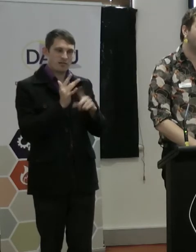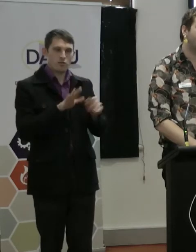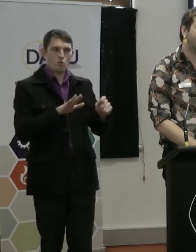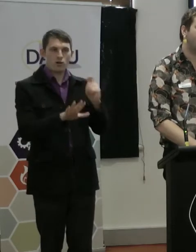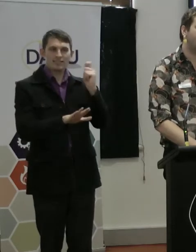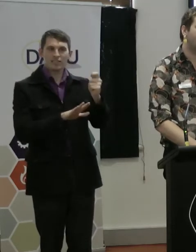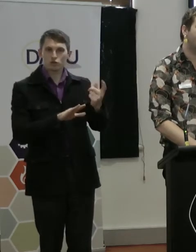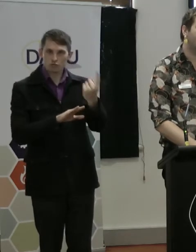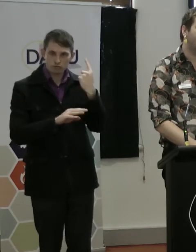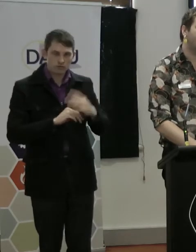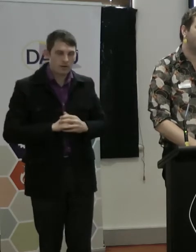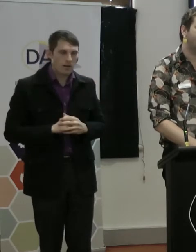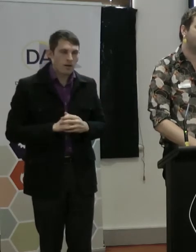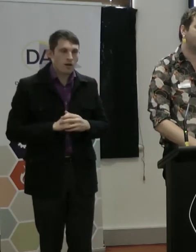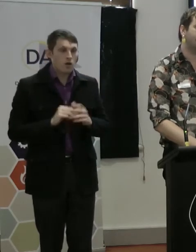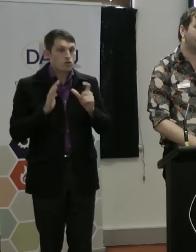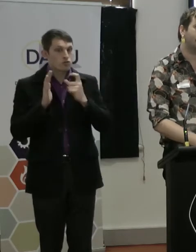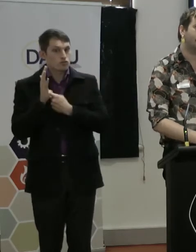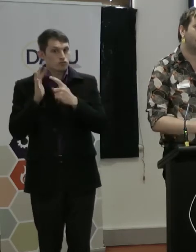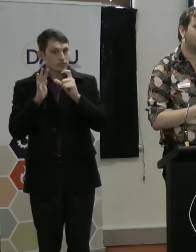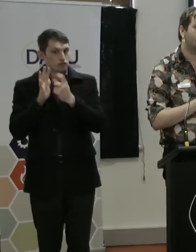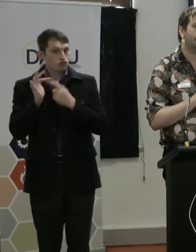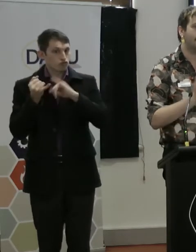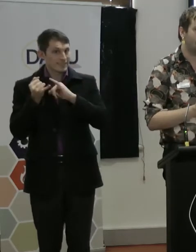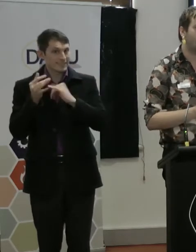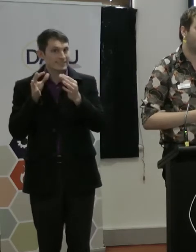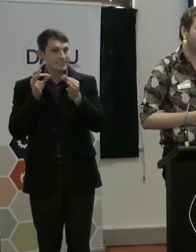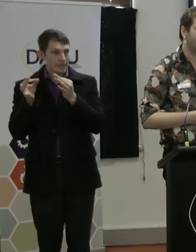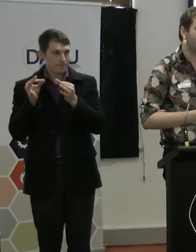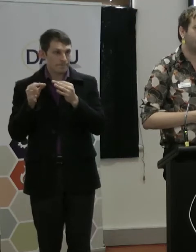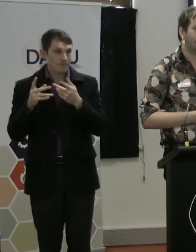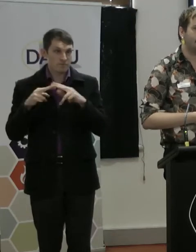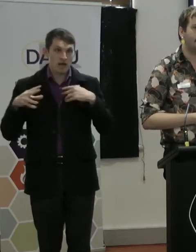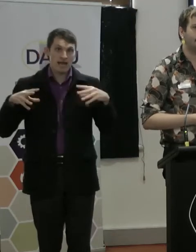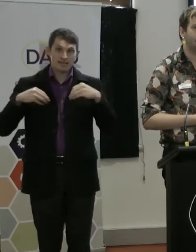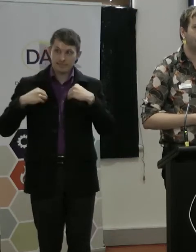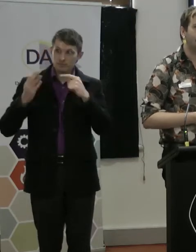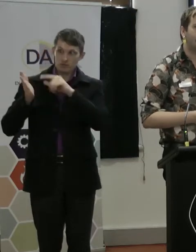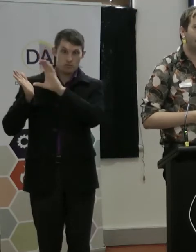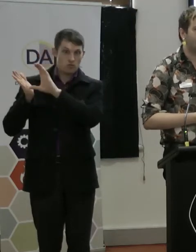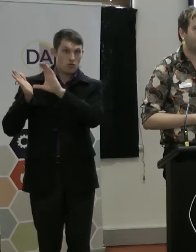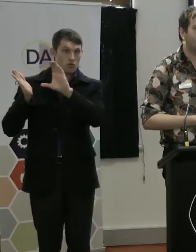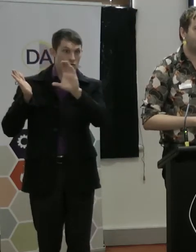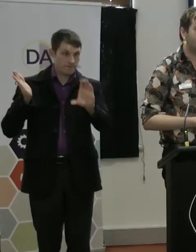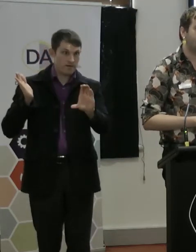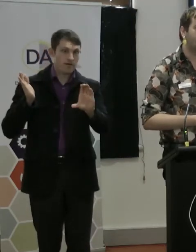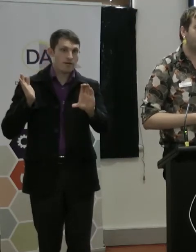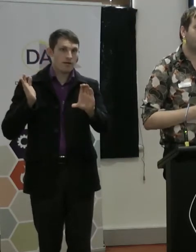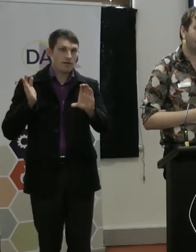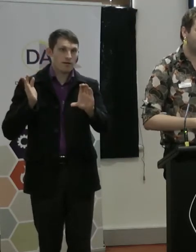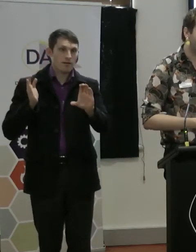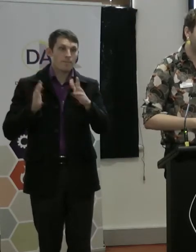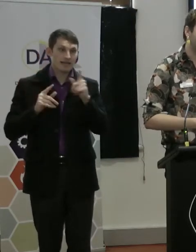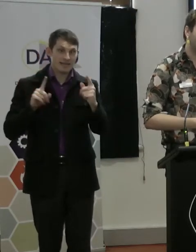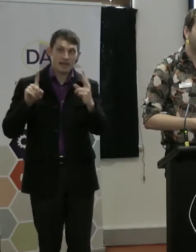The redress scheme is to accept an offer of redress at the end of the process. An applicant has to